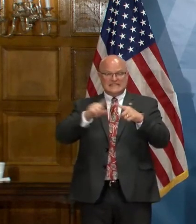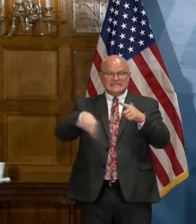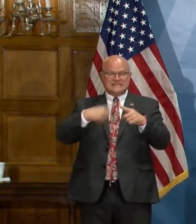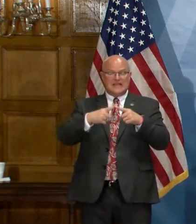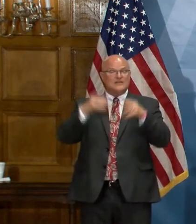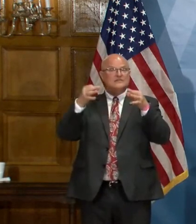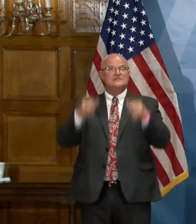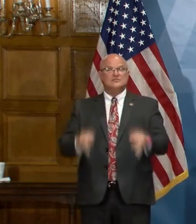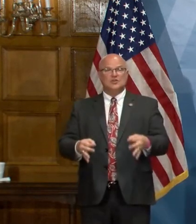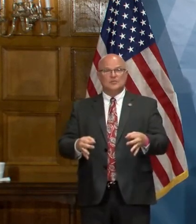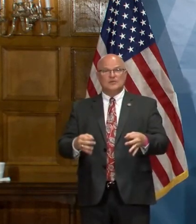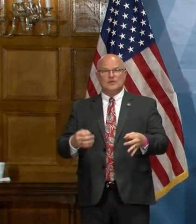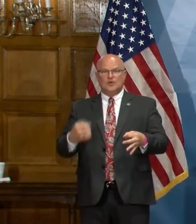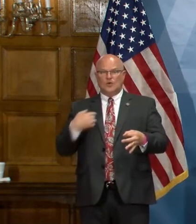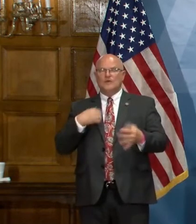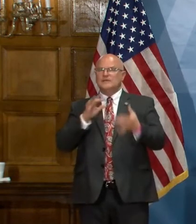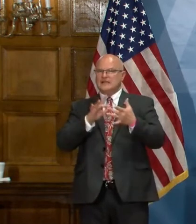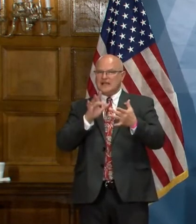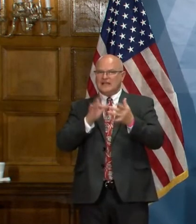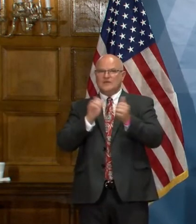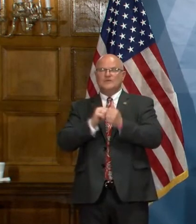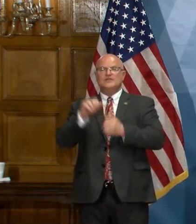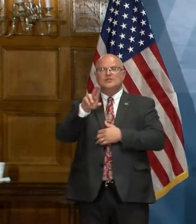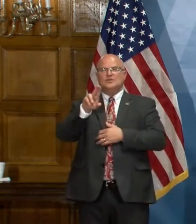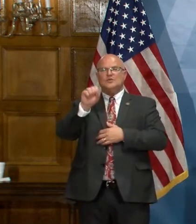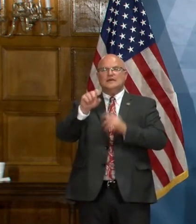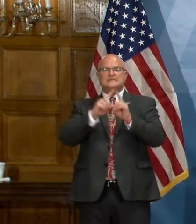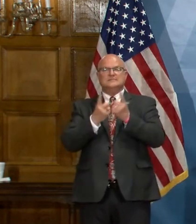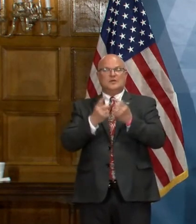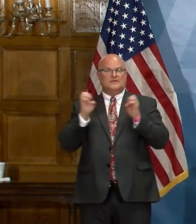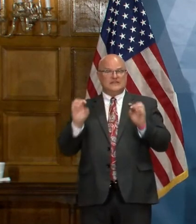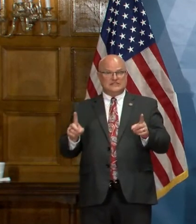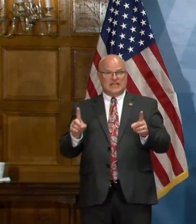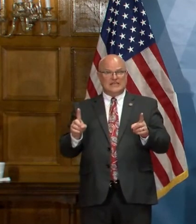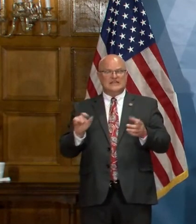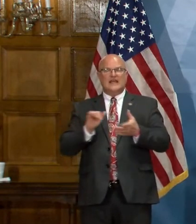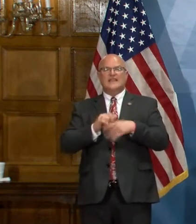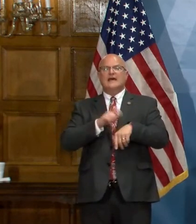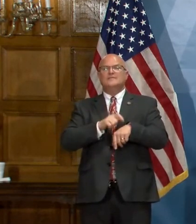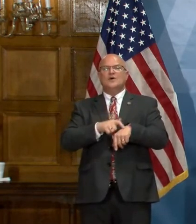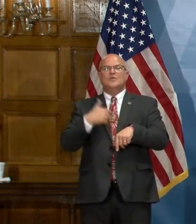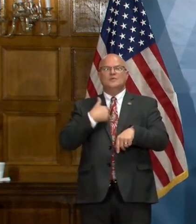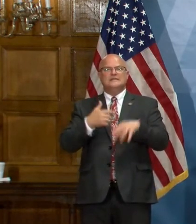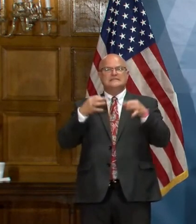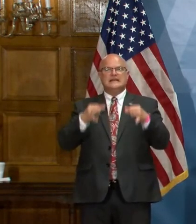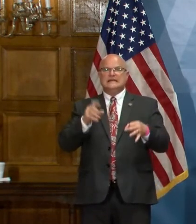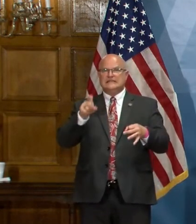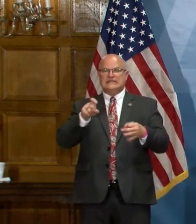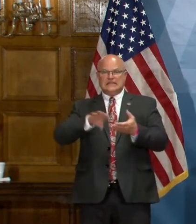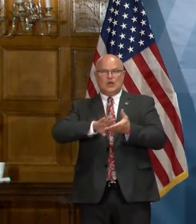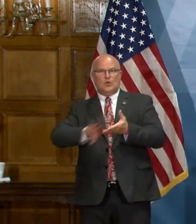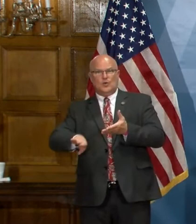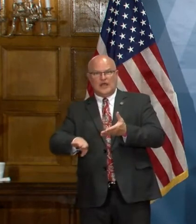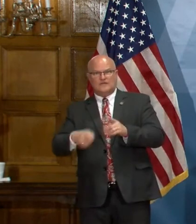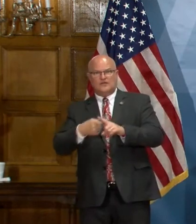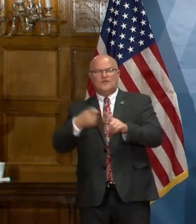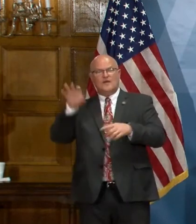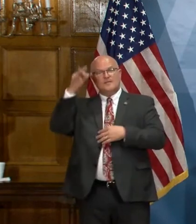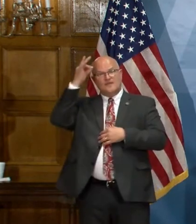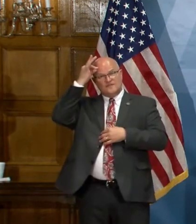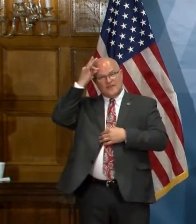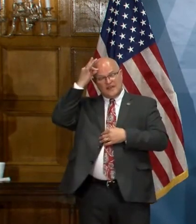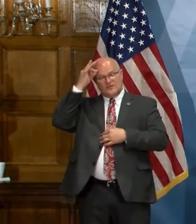and determine, and we have been in contact with the U.S. Department of Education, and at that point we can determine whether we need a waiver from the